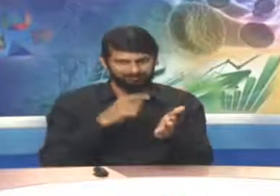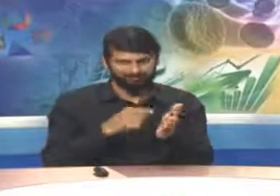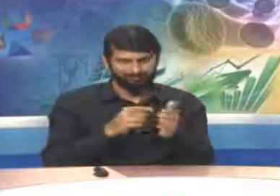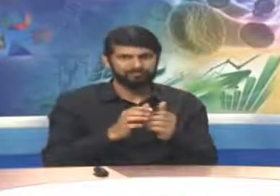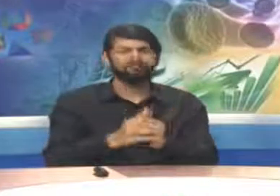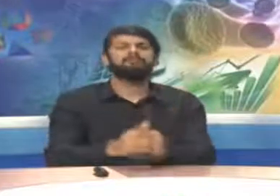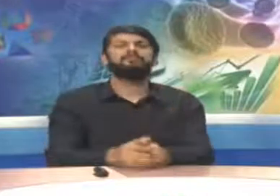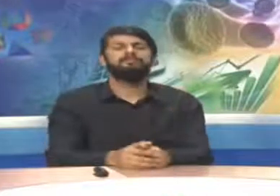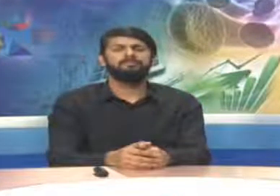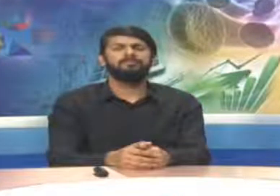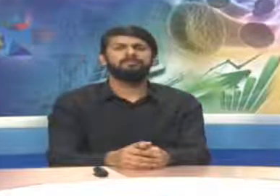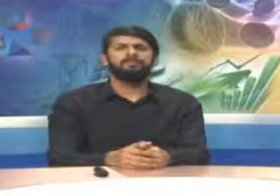Gandhism.